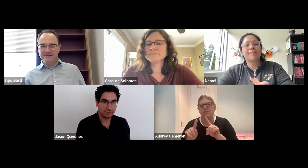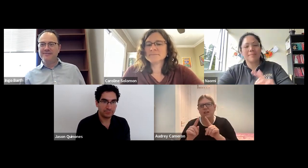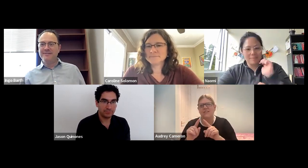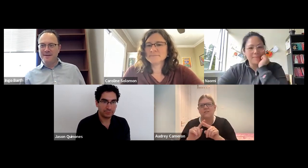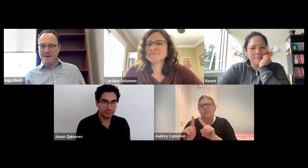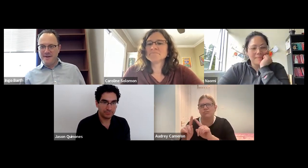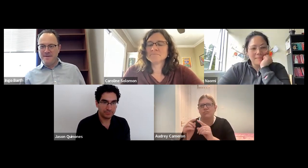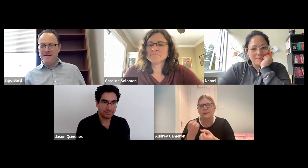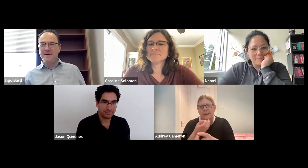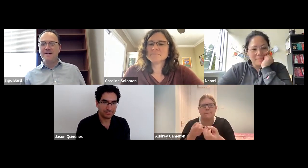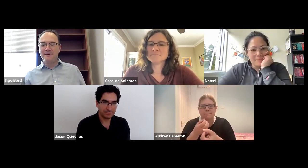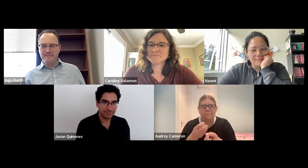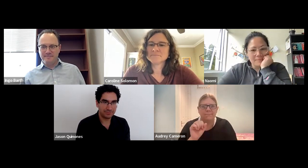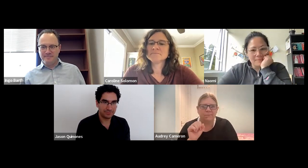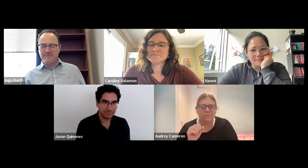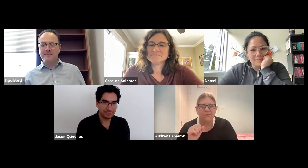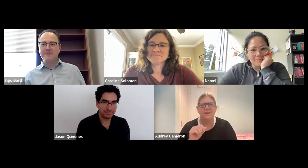And I'm in the field of chemistry.